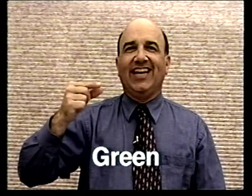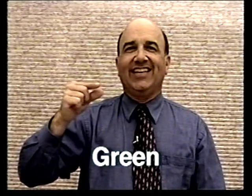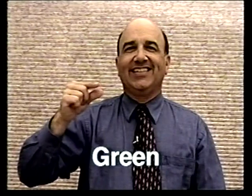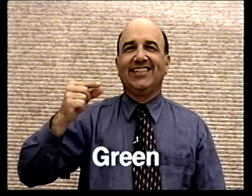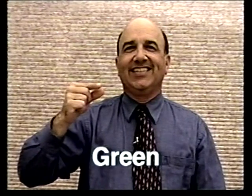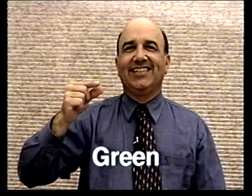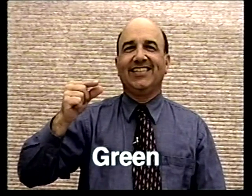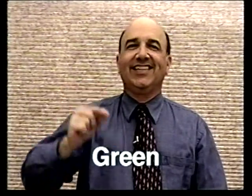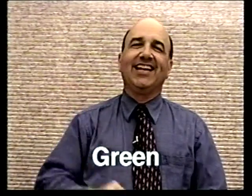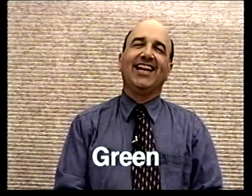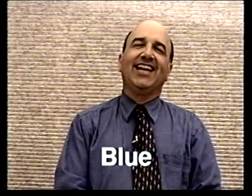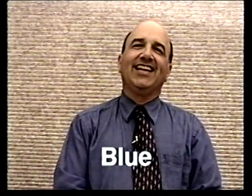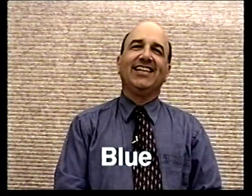Green.